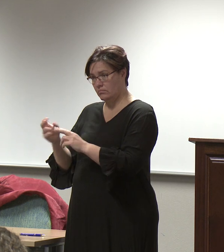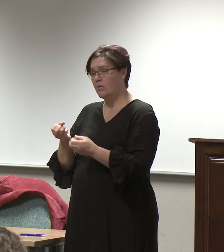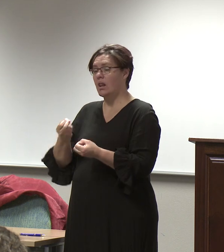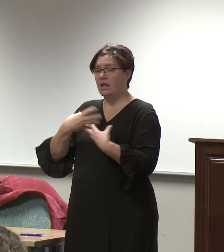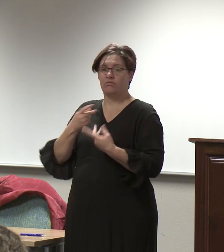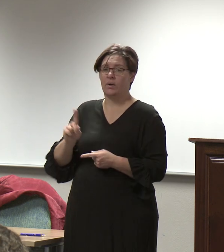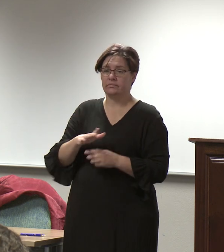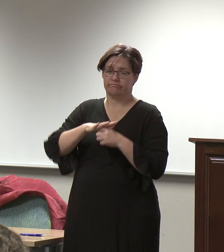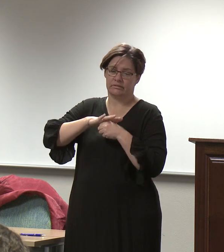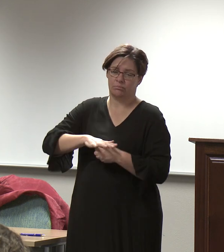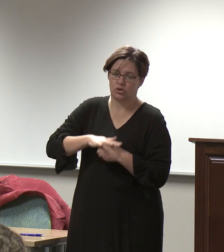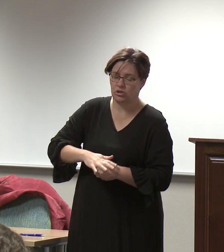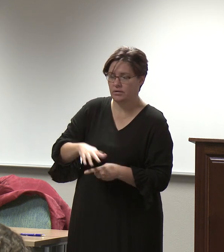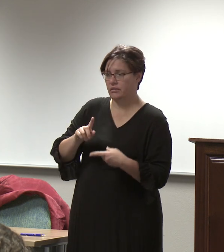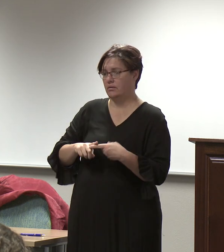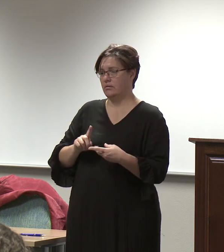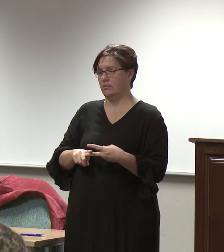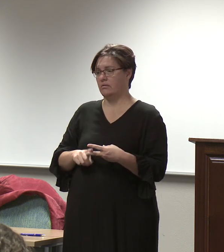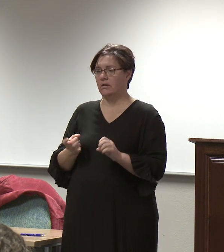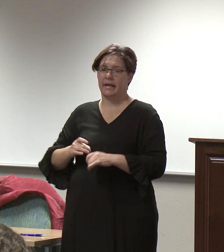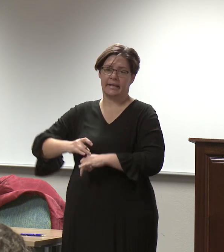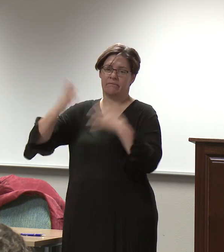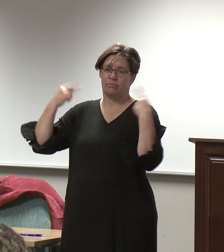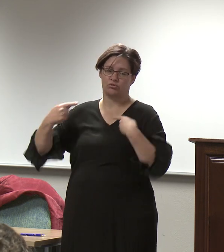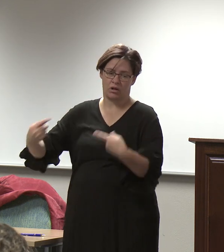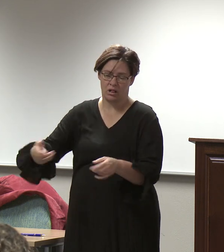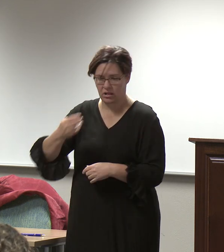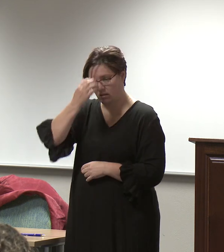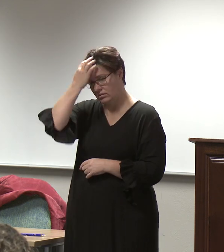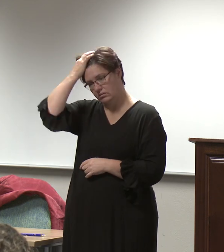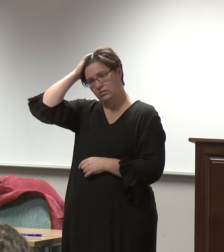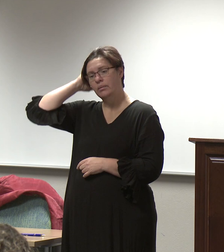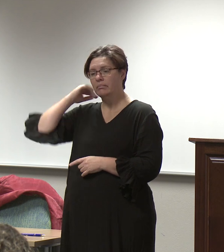depression, gives to give up struggle, victimhood.